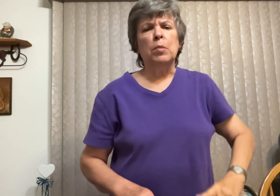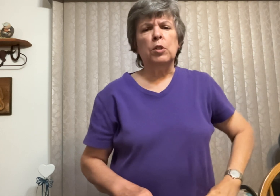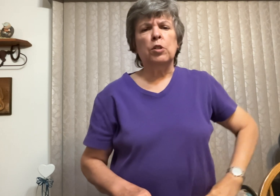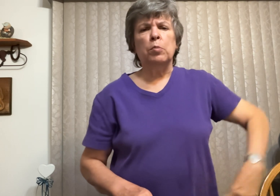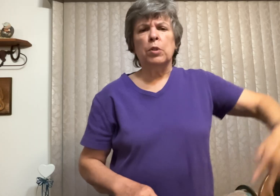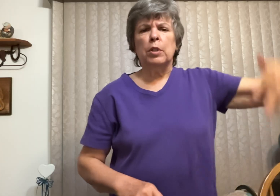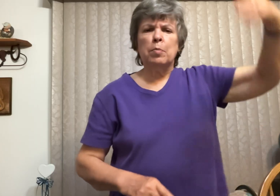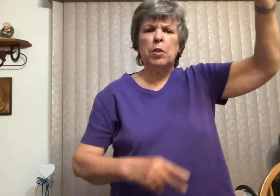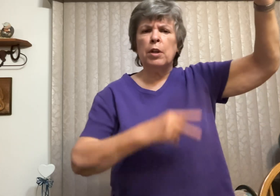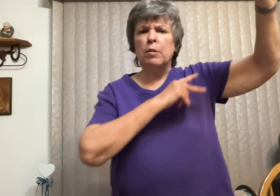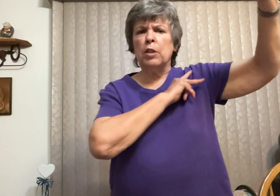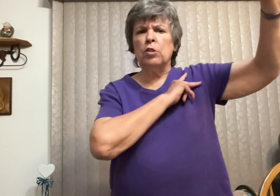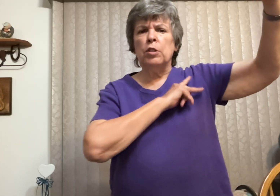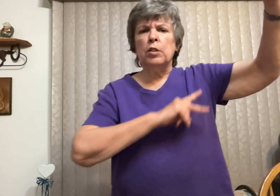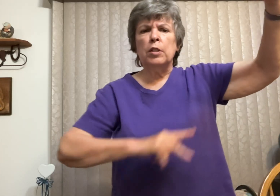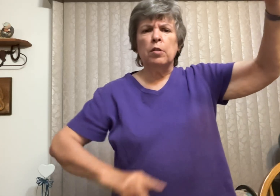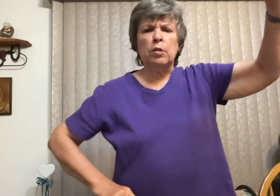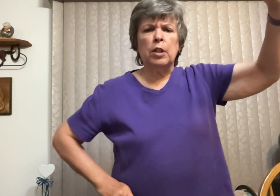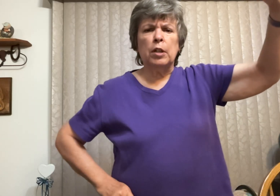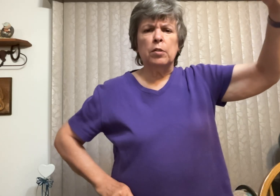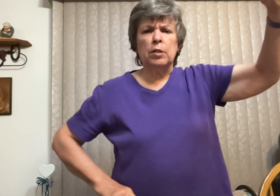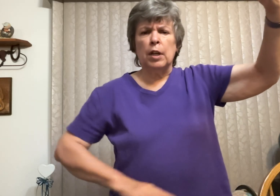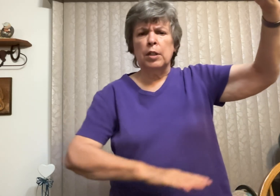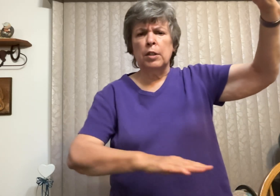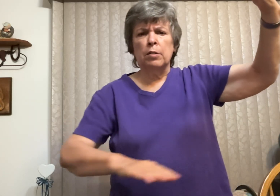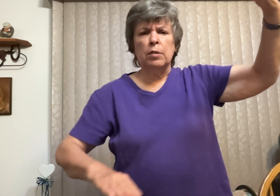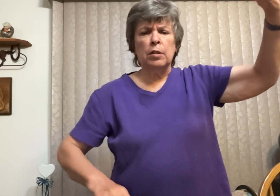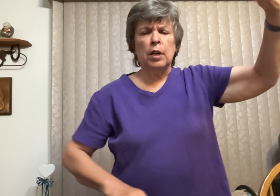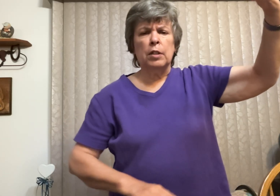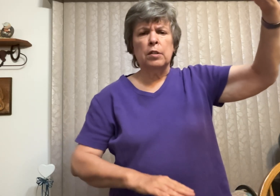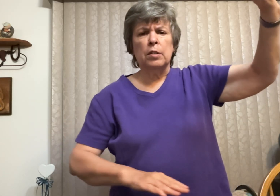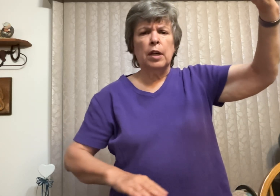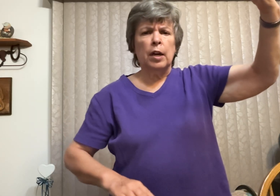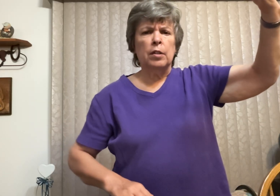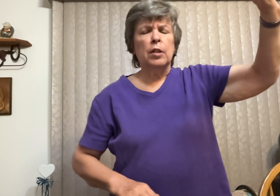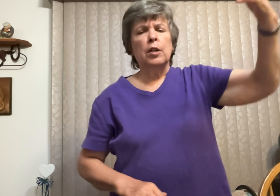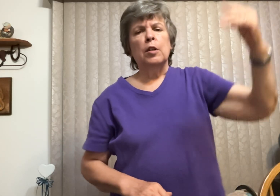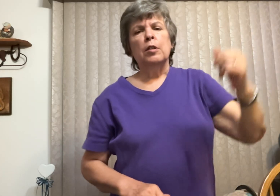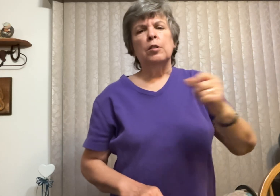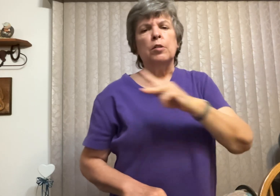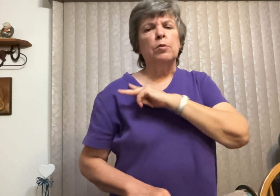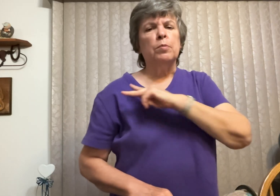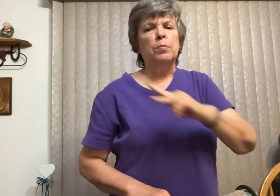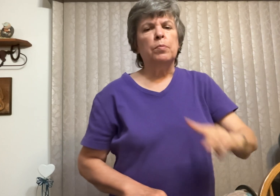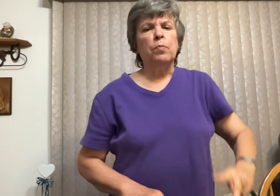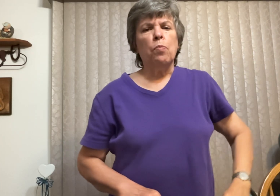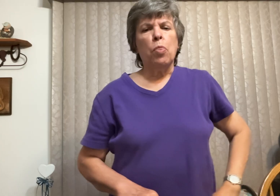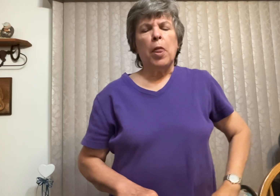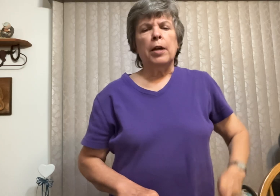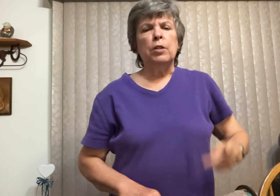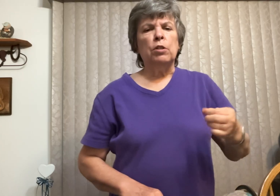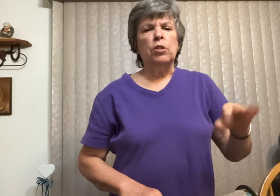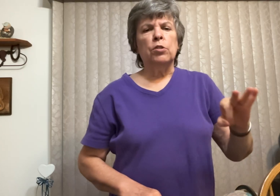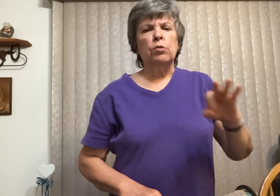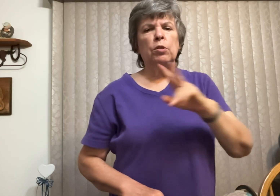she put it up there, and then she did the other Kings down here and kind of did that. So I usually just do King